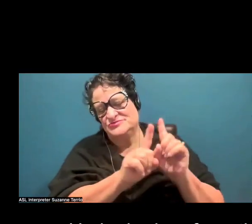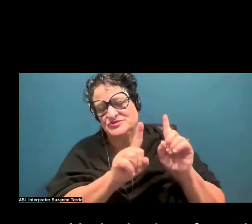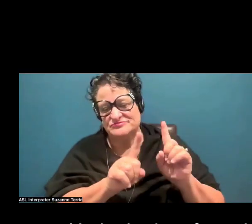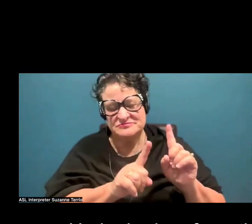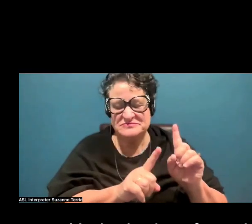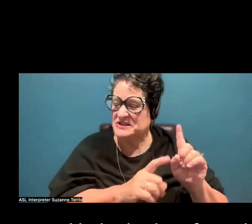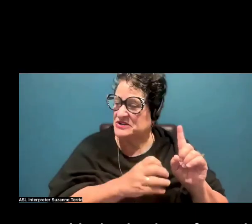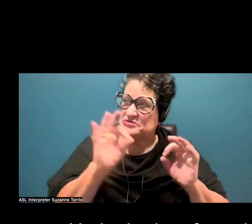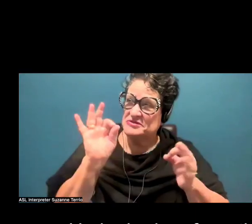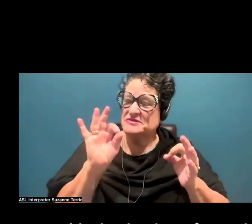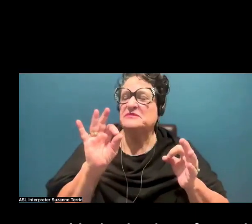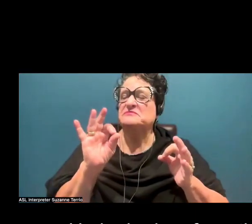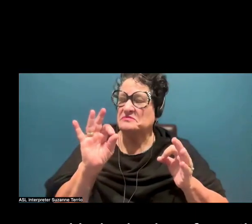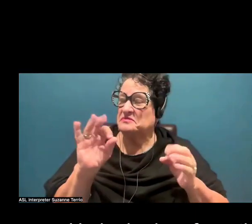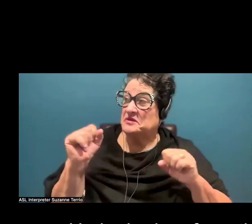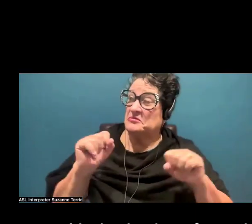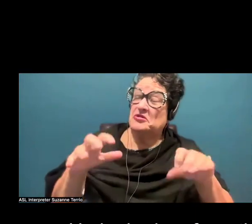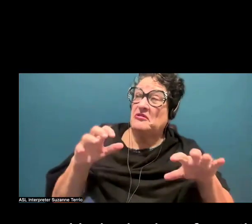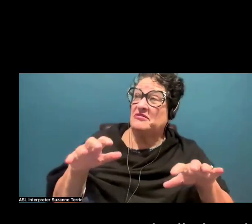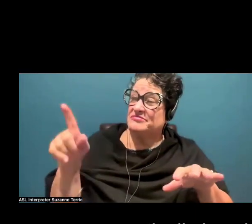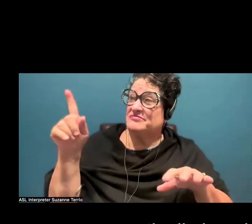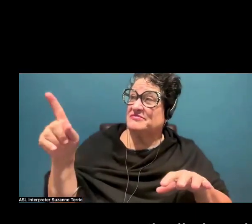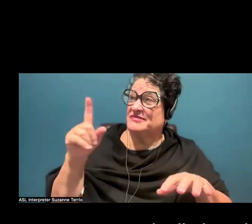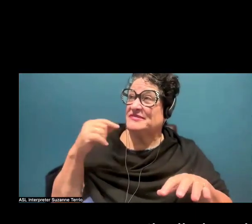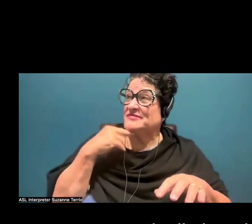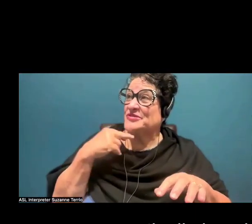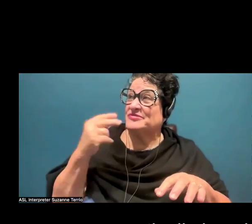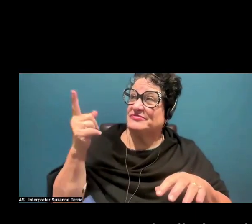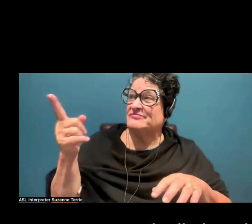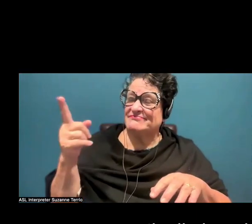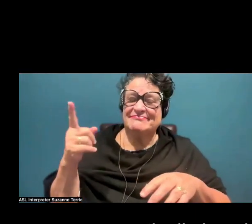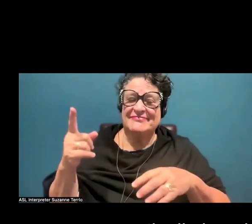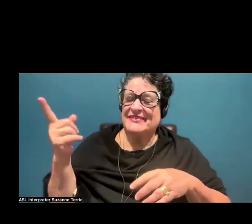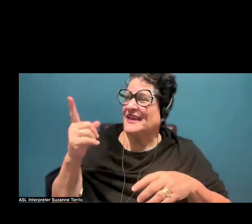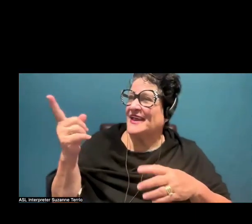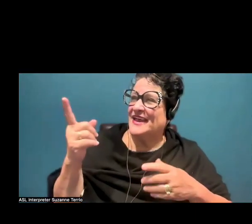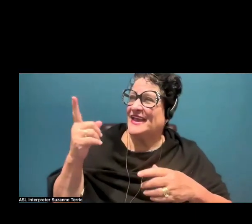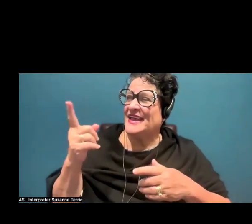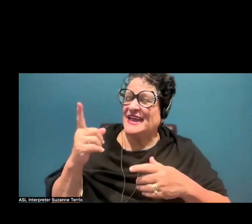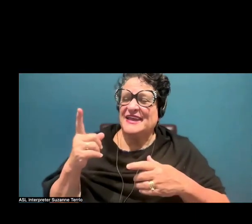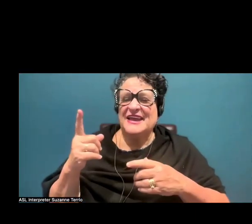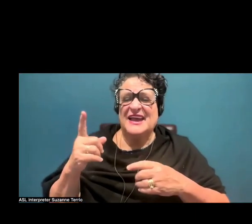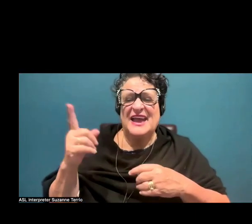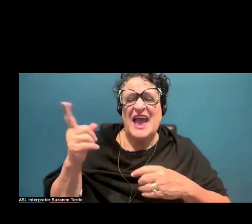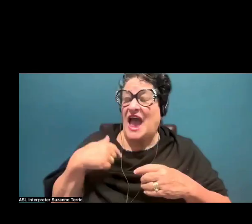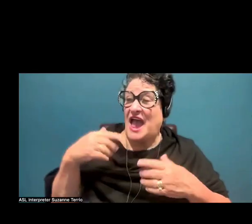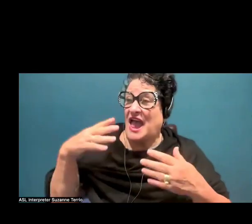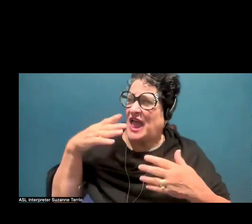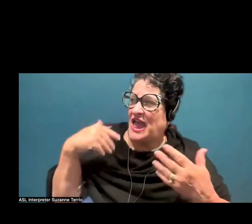looked up from the page, surprised by the sound of her voice, even though he'd practically knocked her over only seconds prior. I didn't see